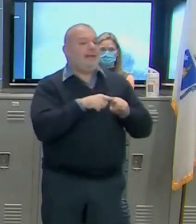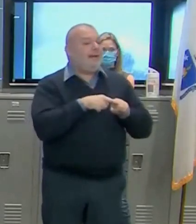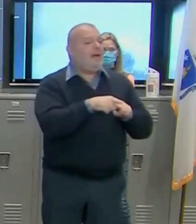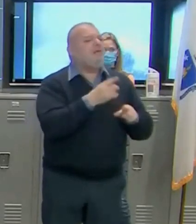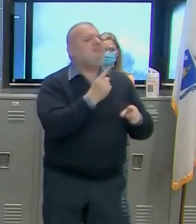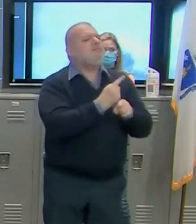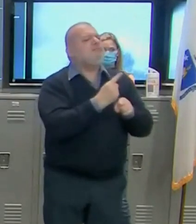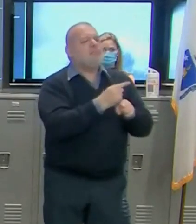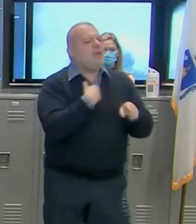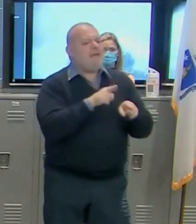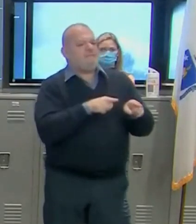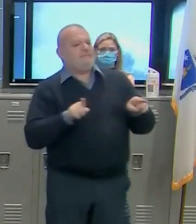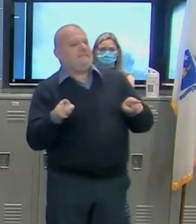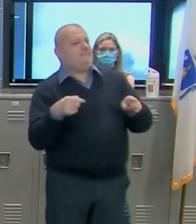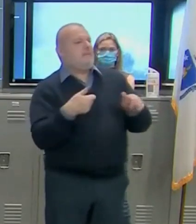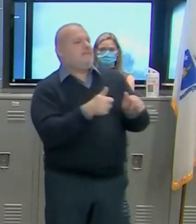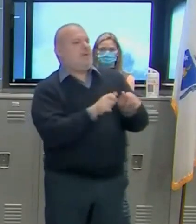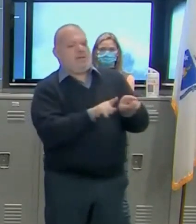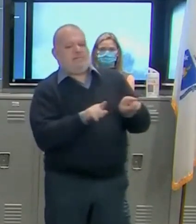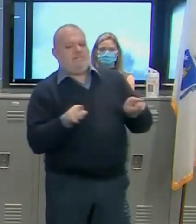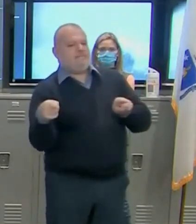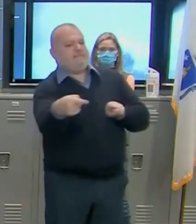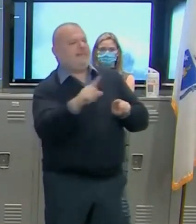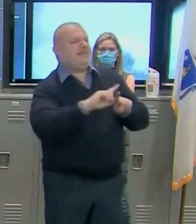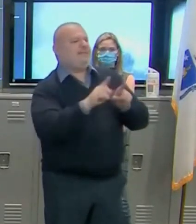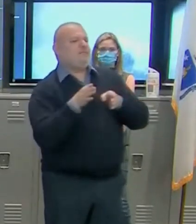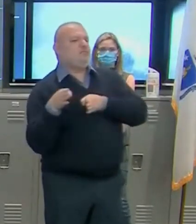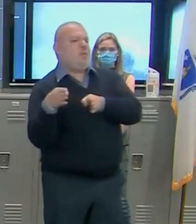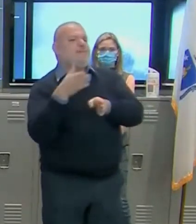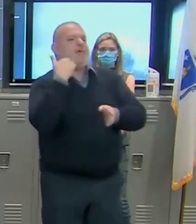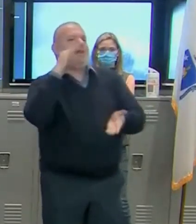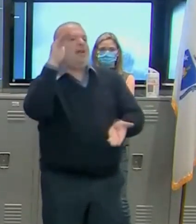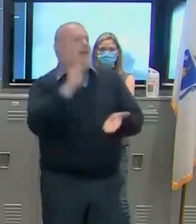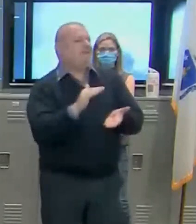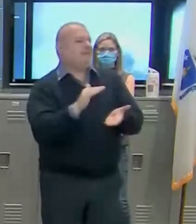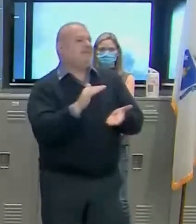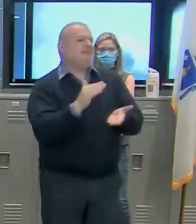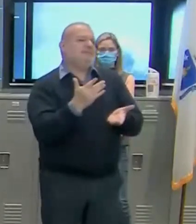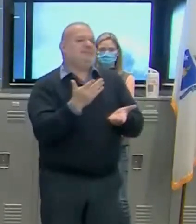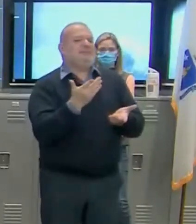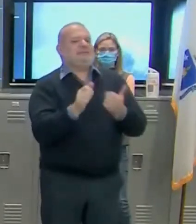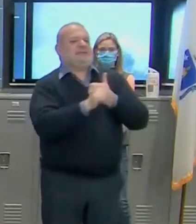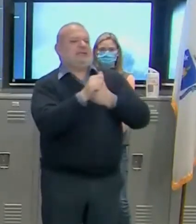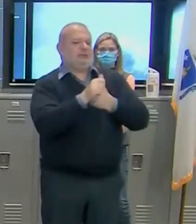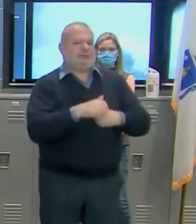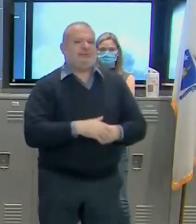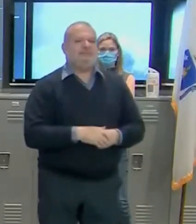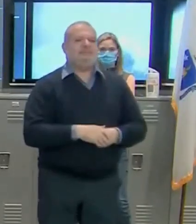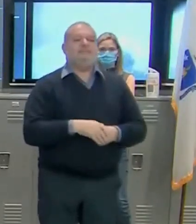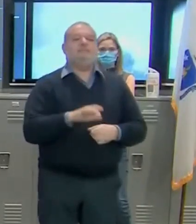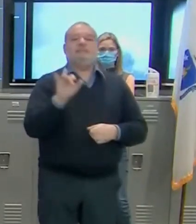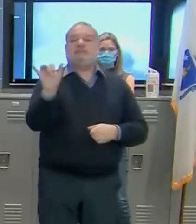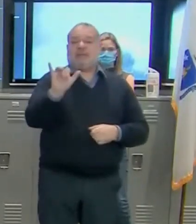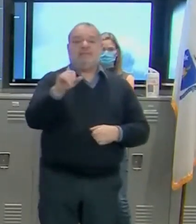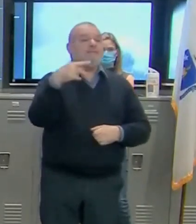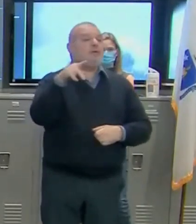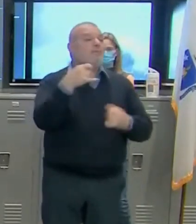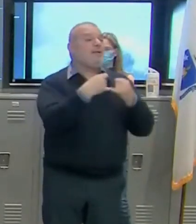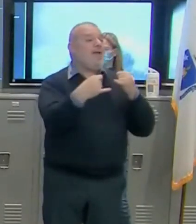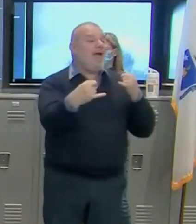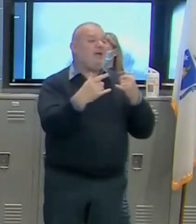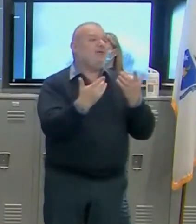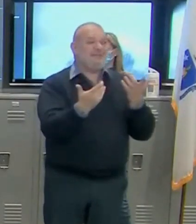by this. We've also seen effects on commuter rail, particularly in those areas that have gotten the most intense areas